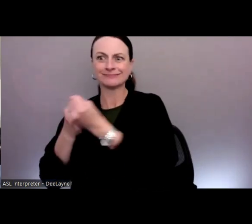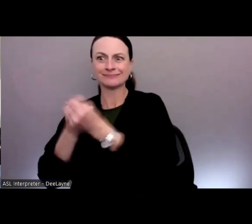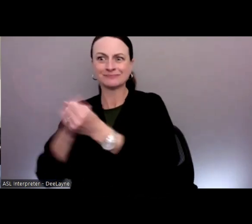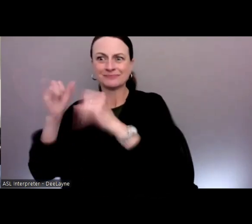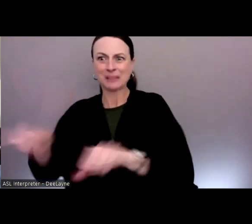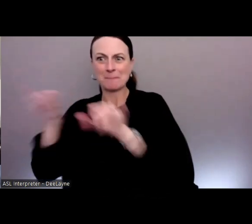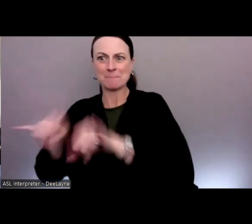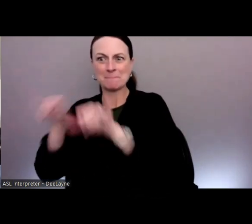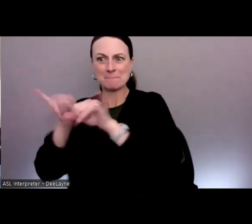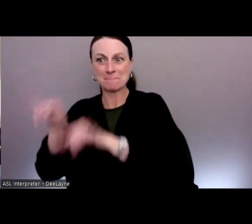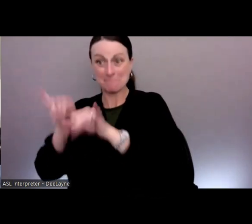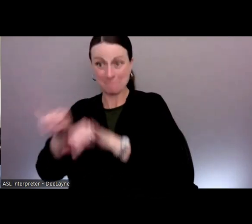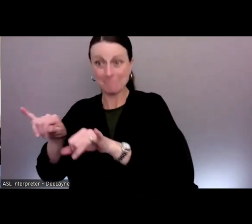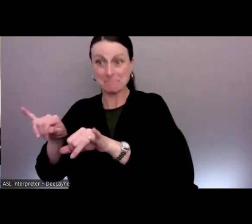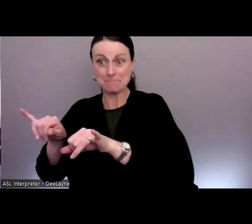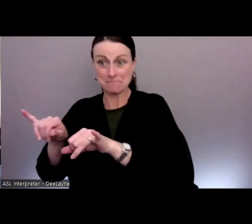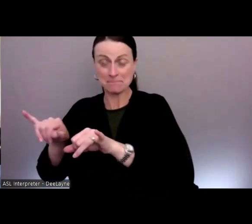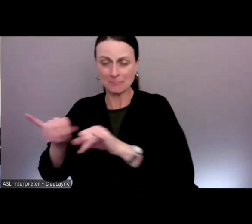To refer back to